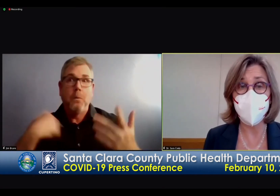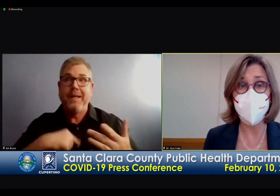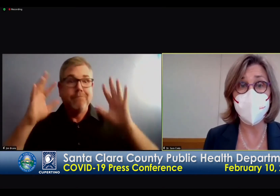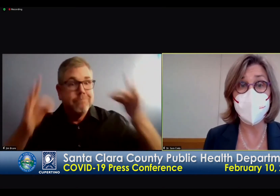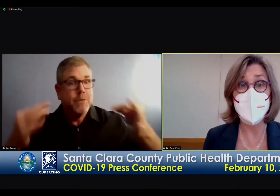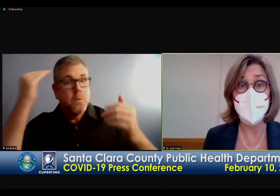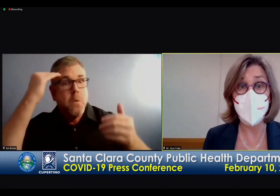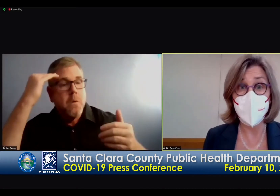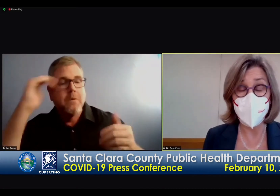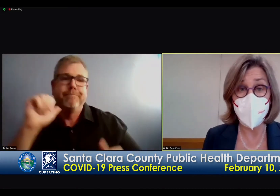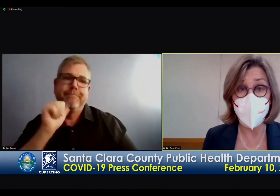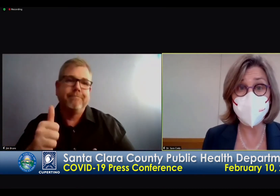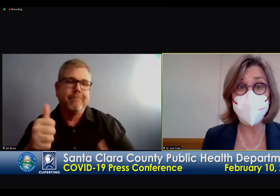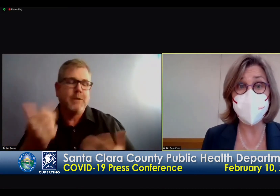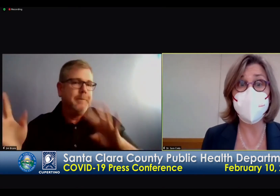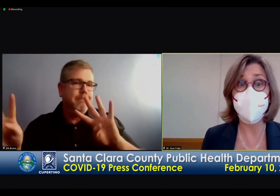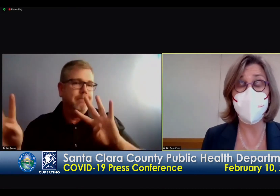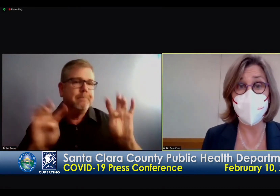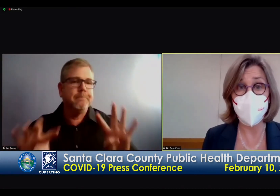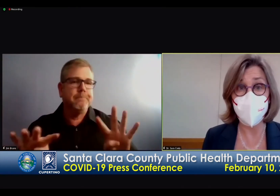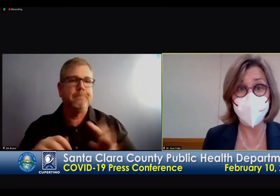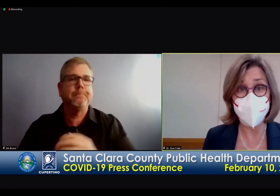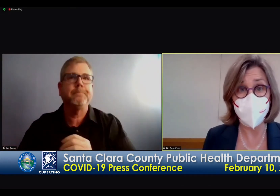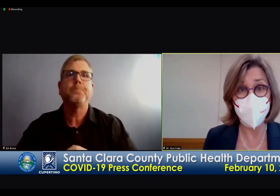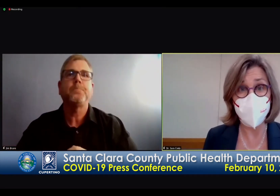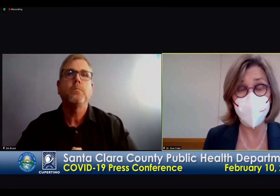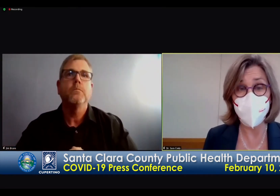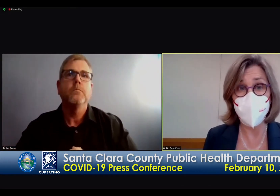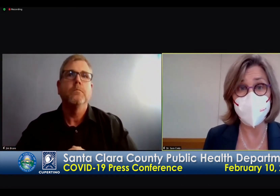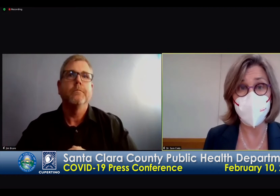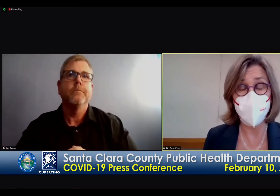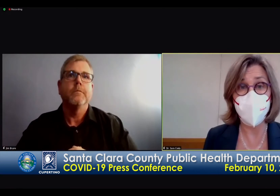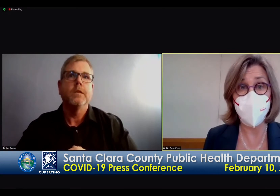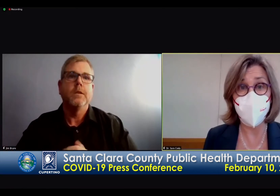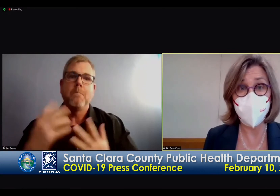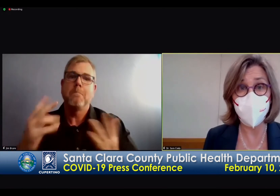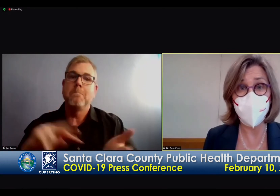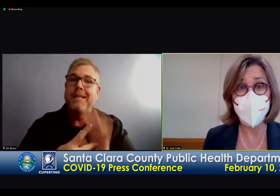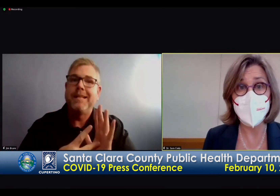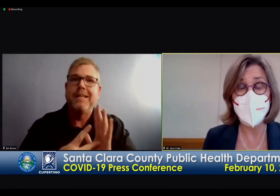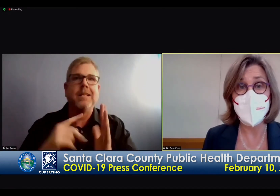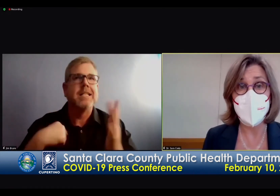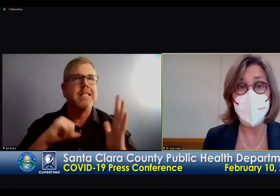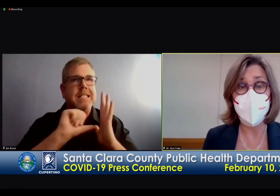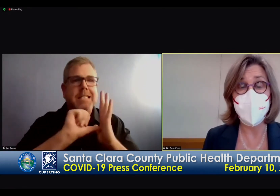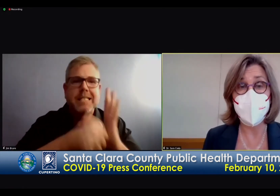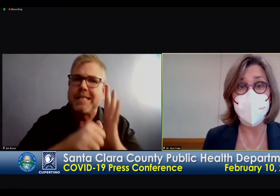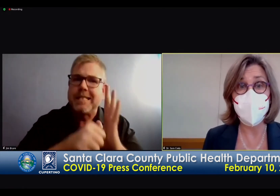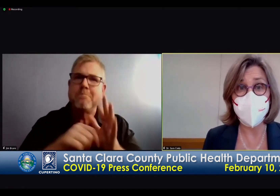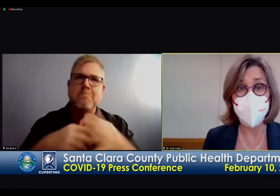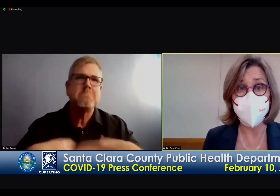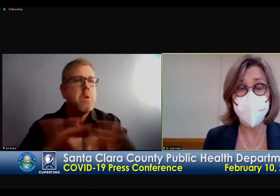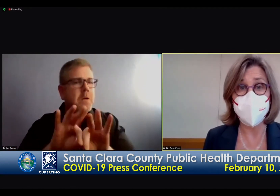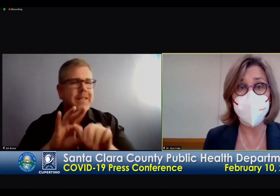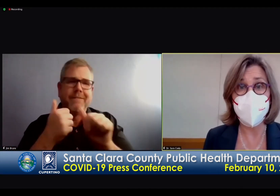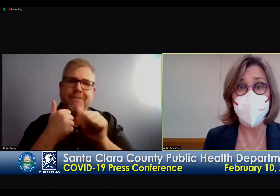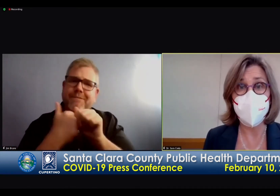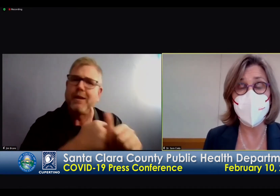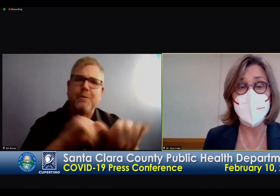doing, like wearing masks, not gathering inside with anyone outside of our household, and keeping our